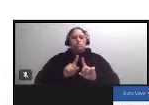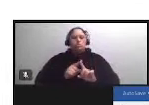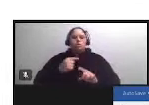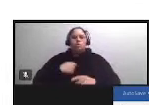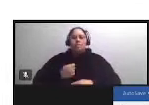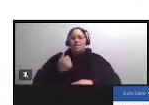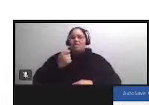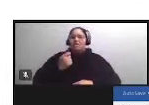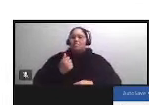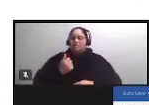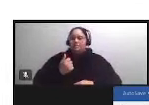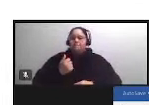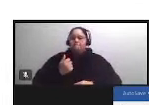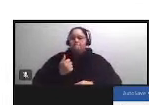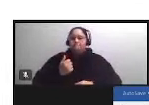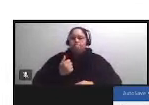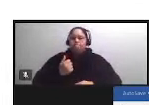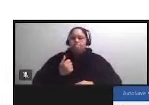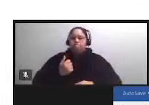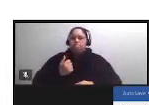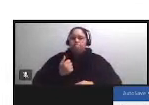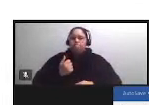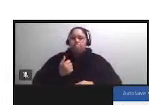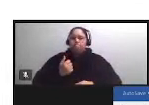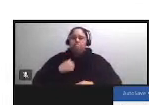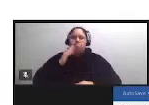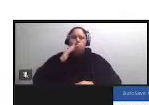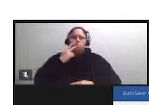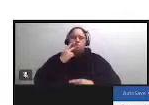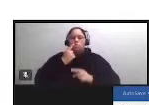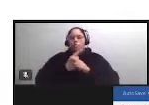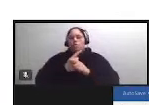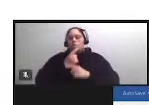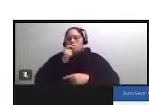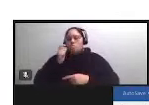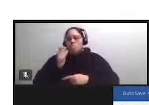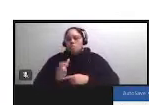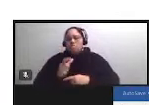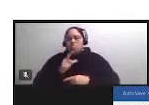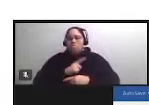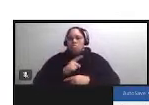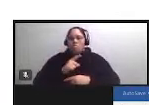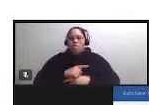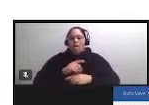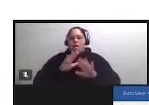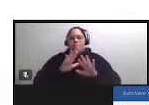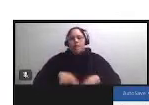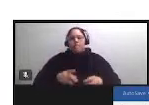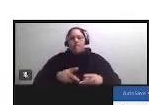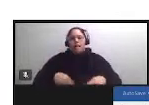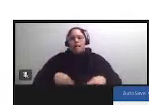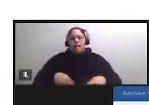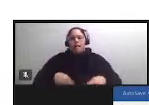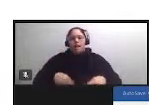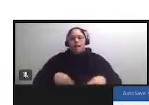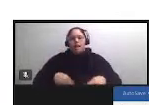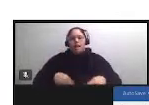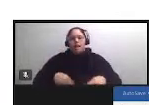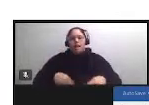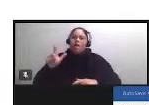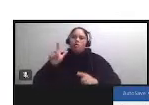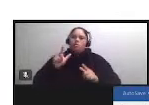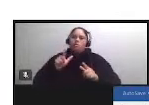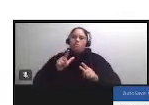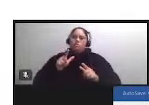bit Chair, I don't know what's the right word, because the Platelanse and Namakwaland word